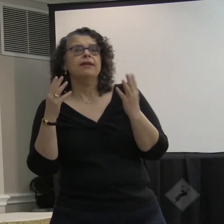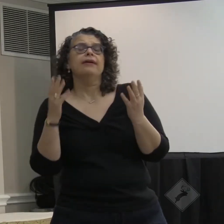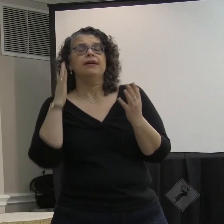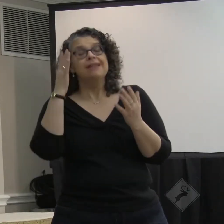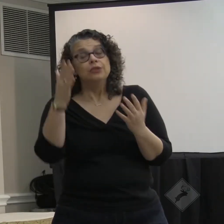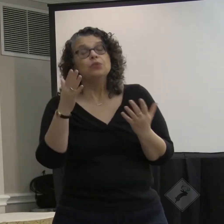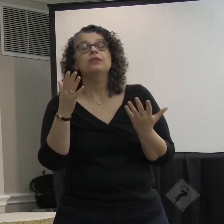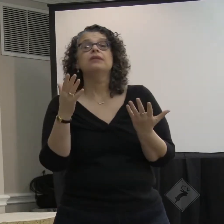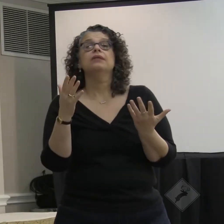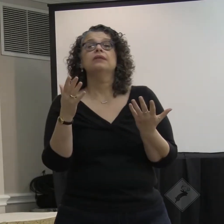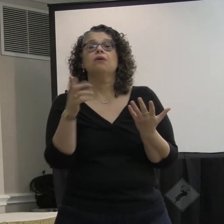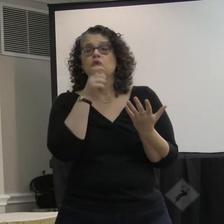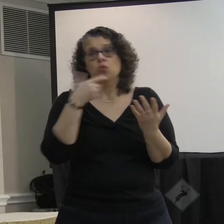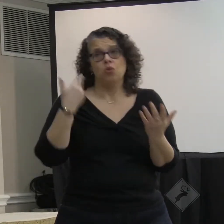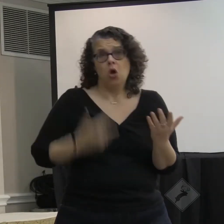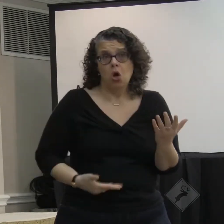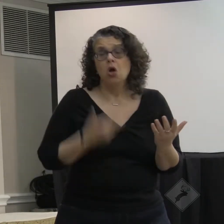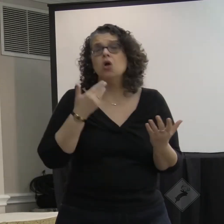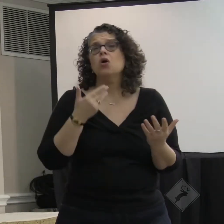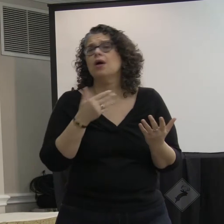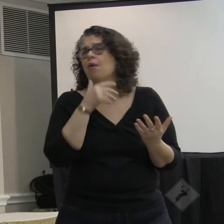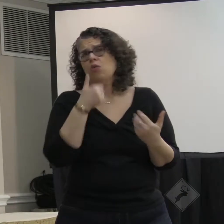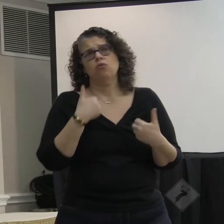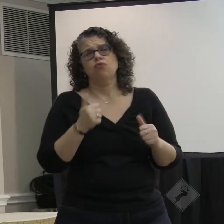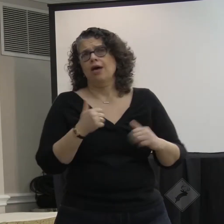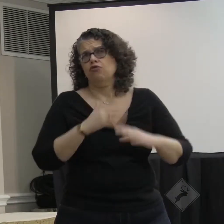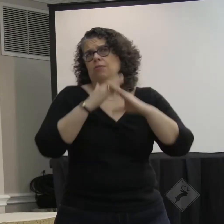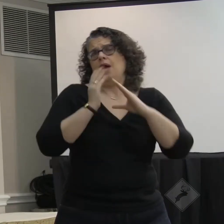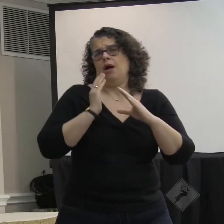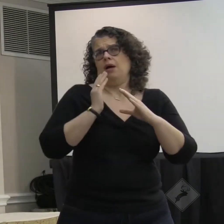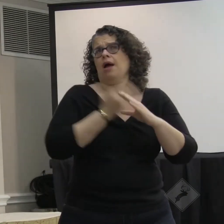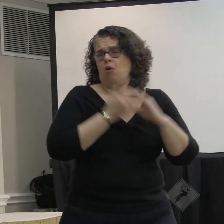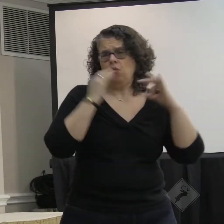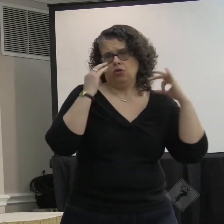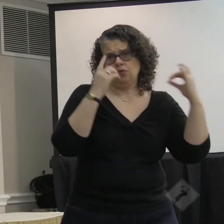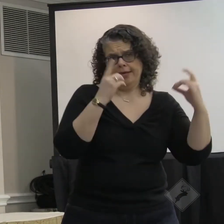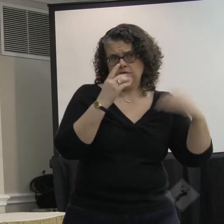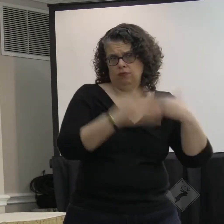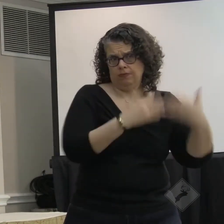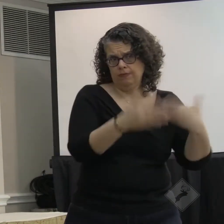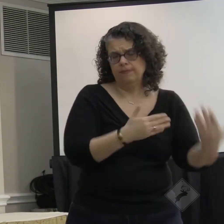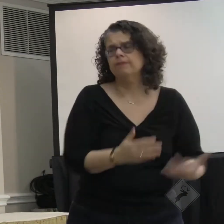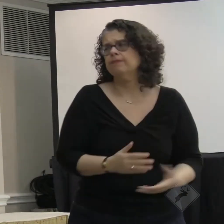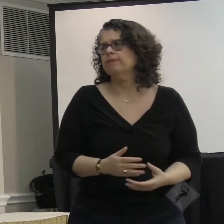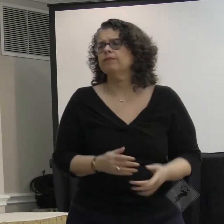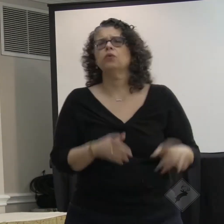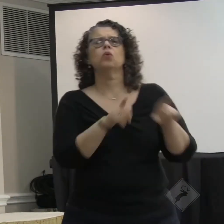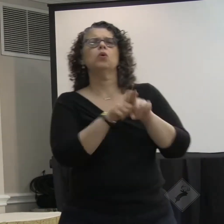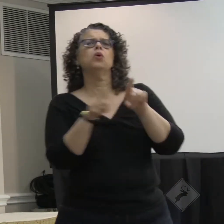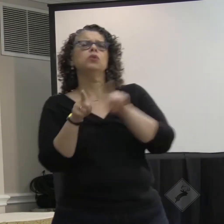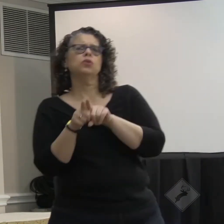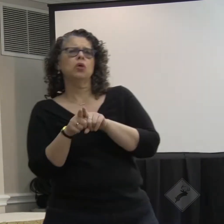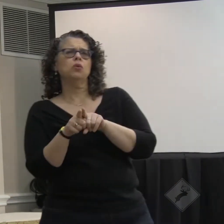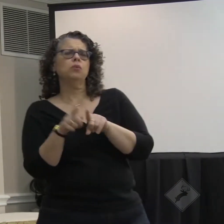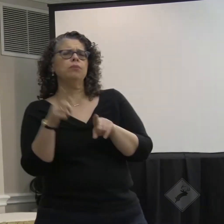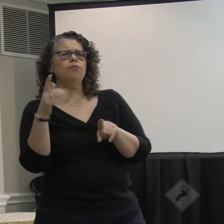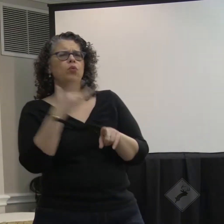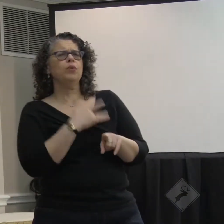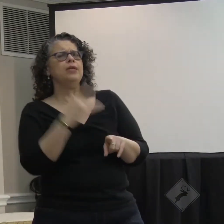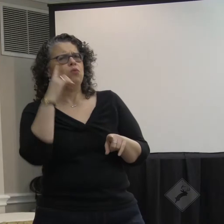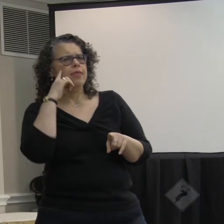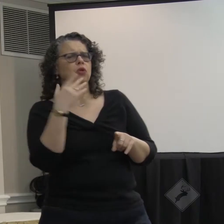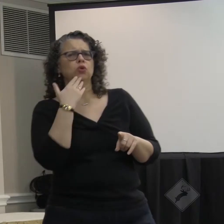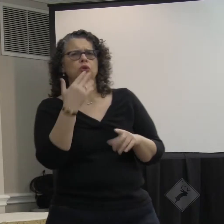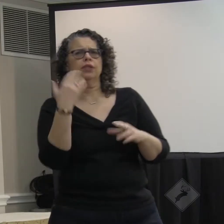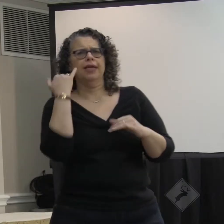are, and will not try to stop us from having this education. We also think it's a really great idea if you